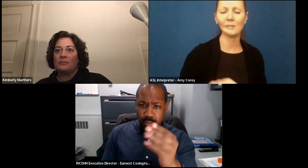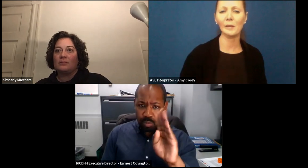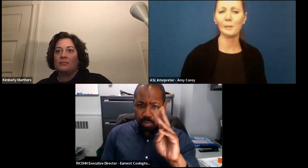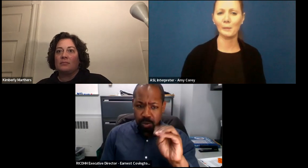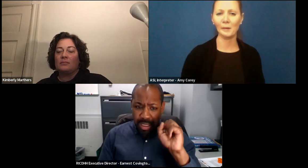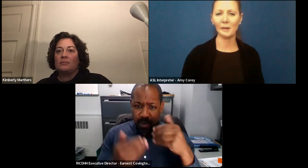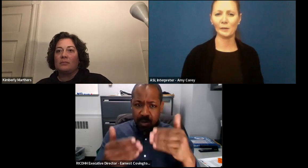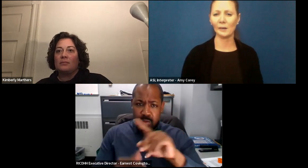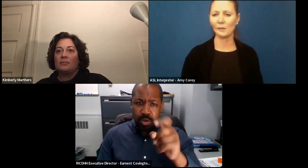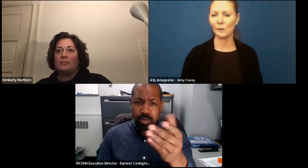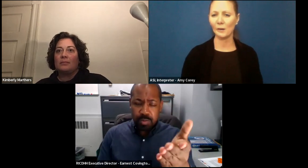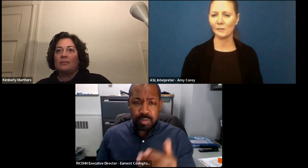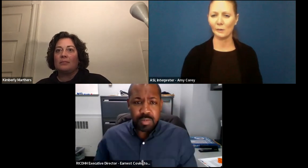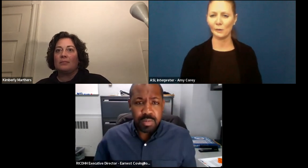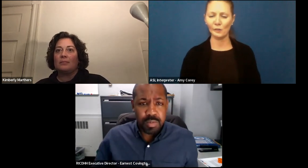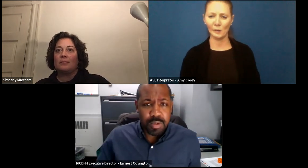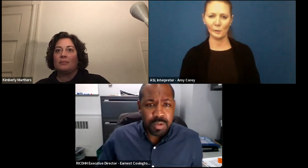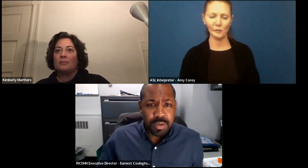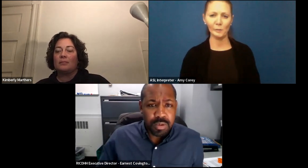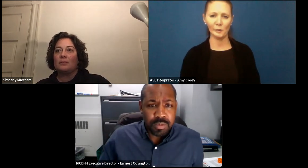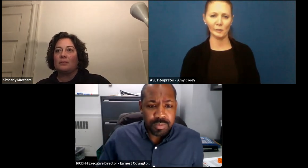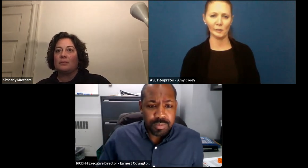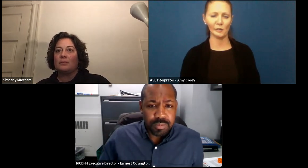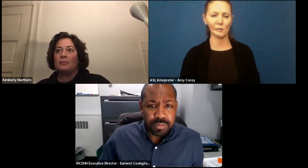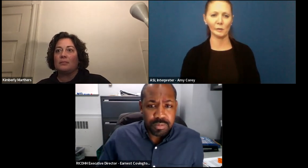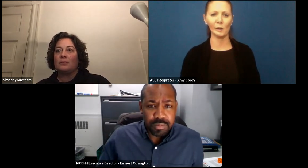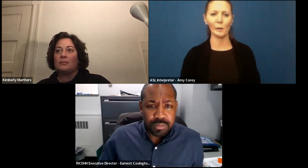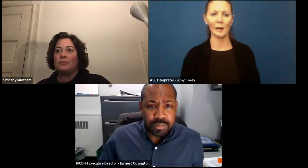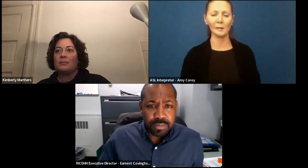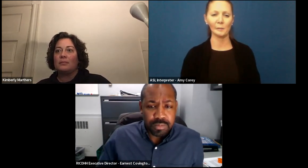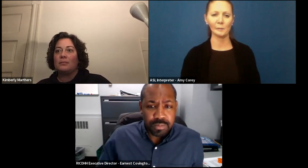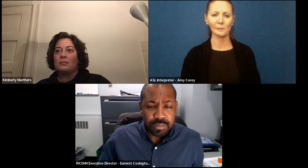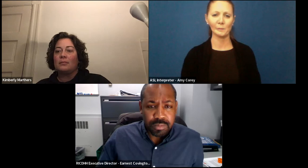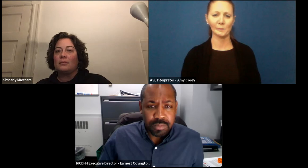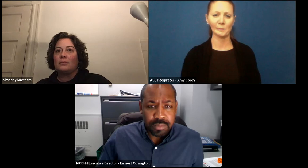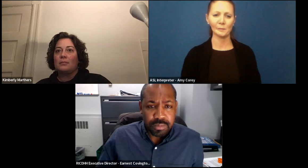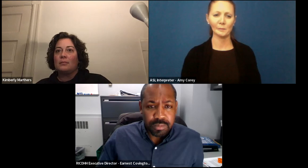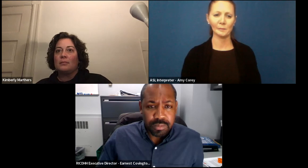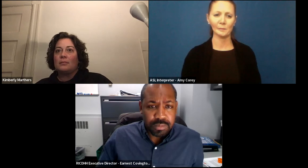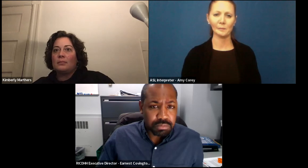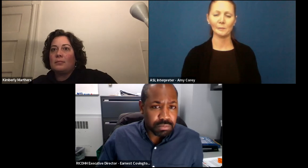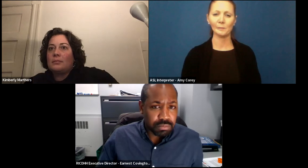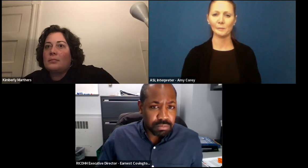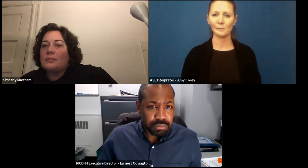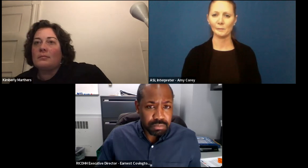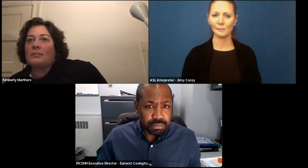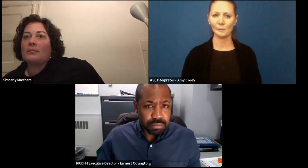I saw that Bumby had her hand raised. I don't know if she had a question, but if she did, she could certainly go ahead.